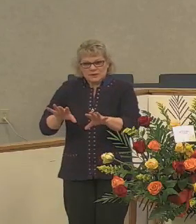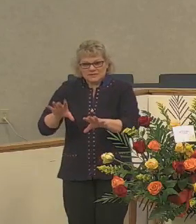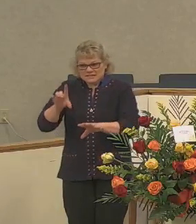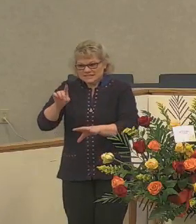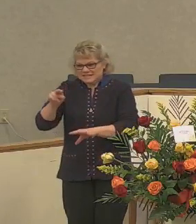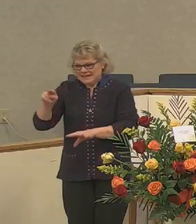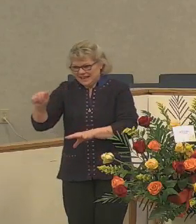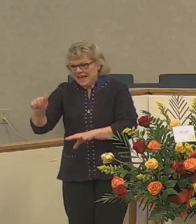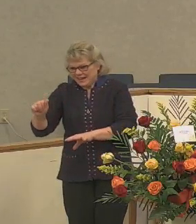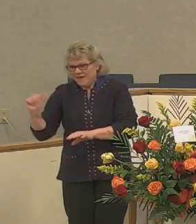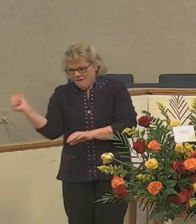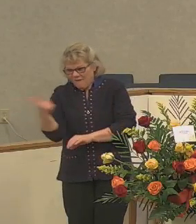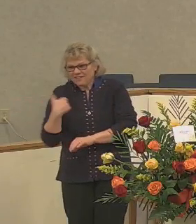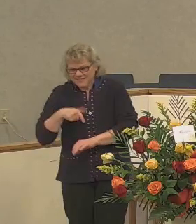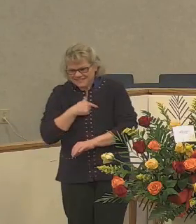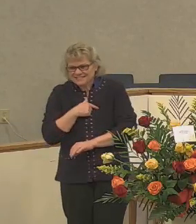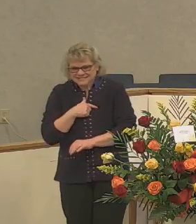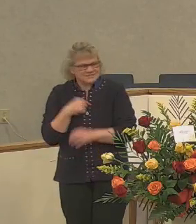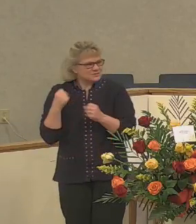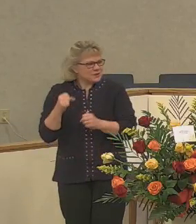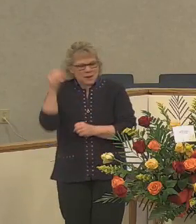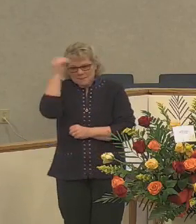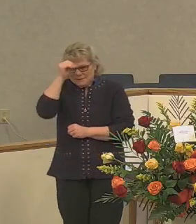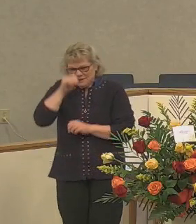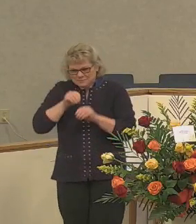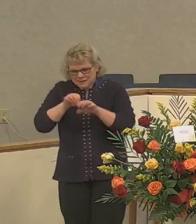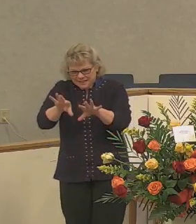DNA, which was passed on to his children.